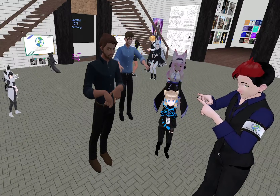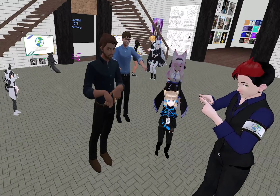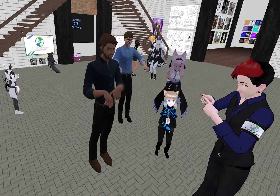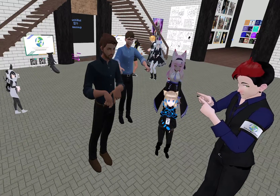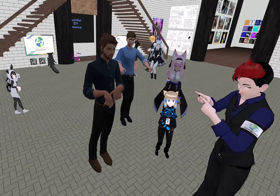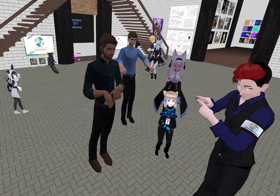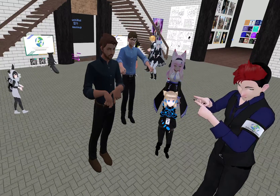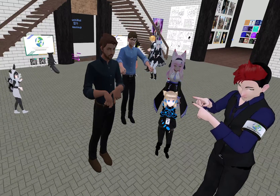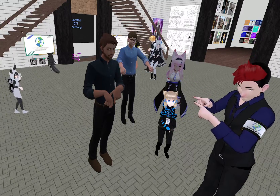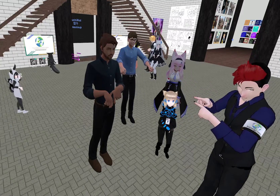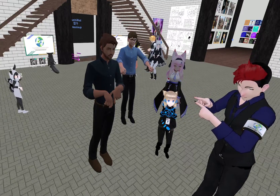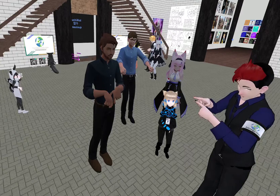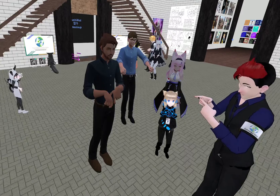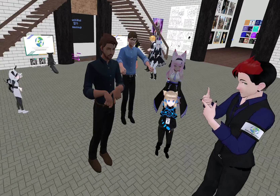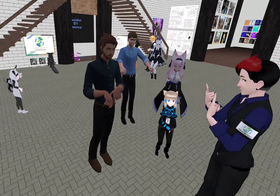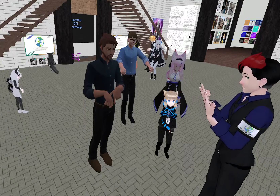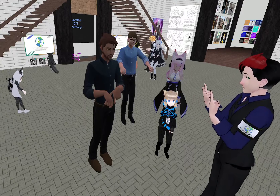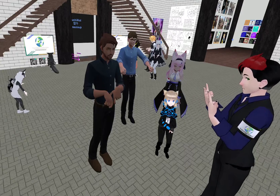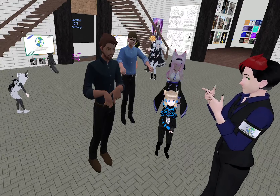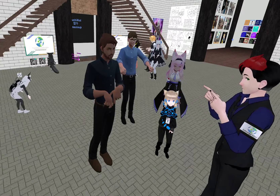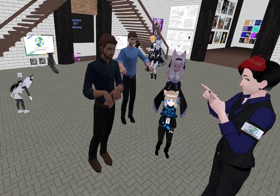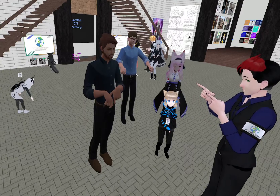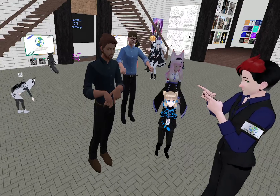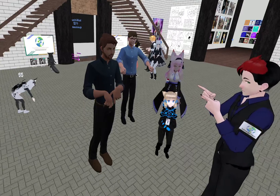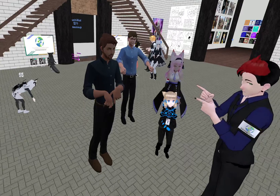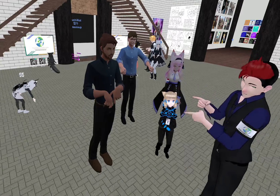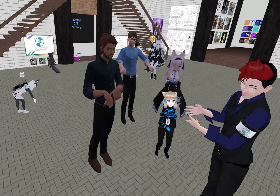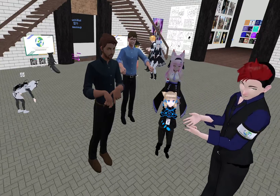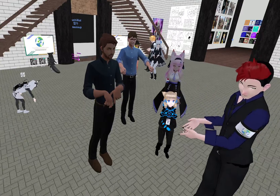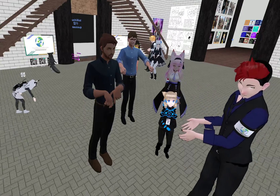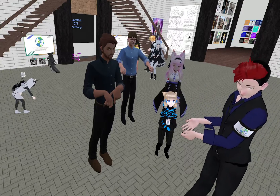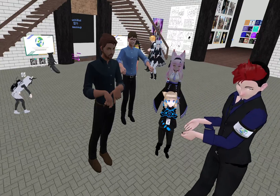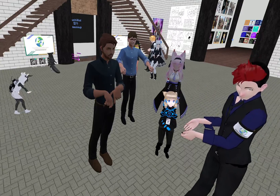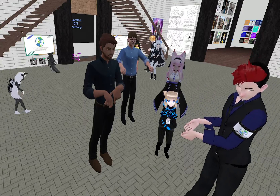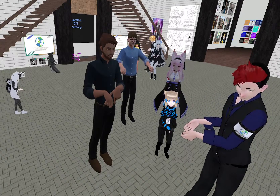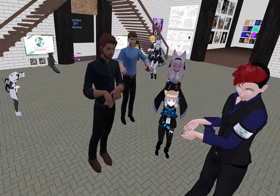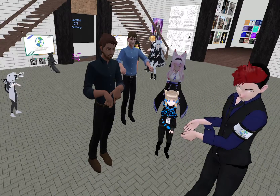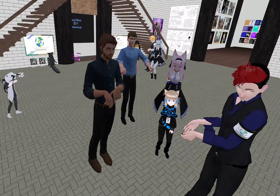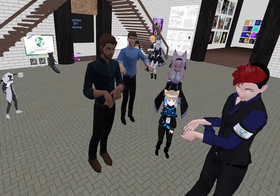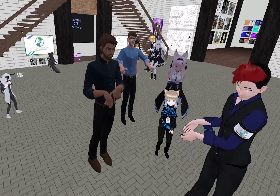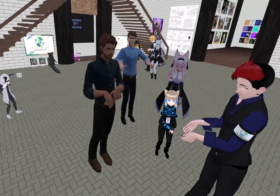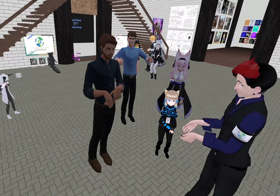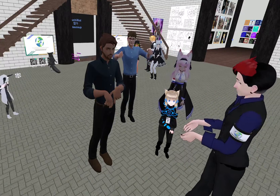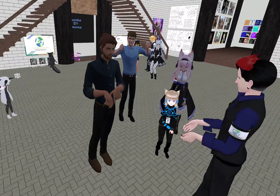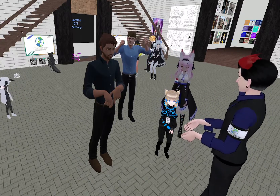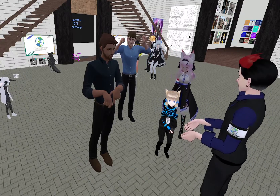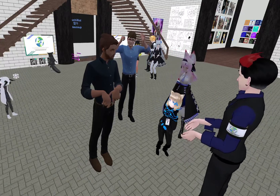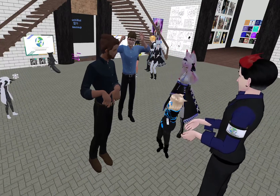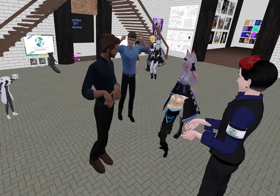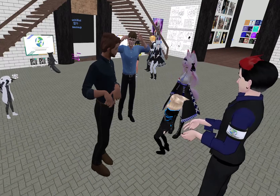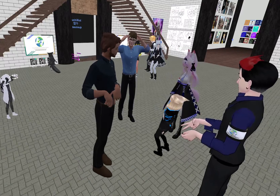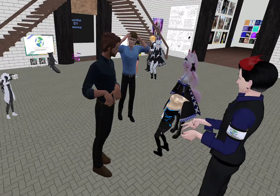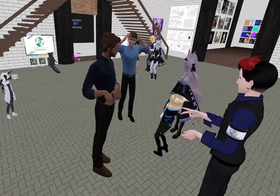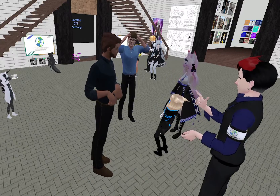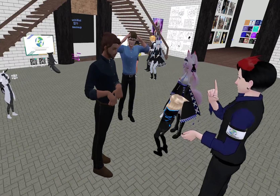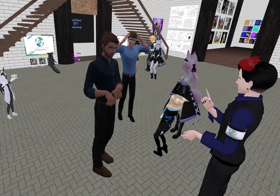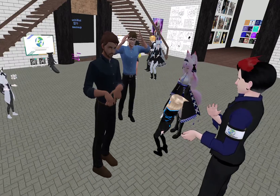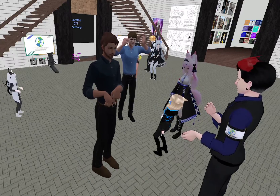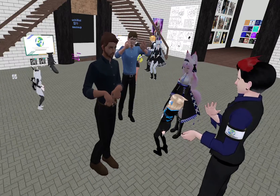projected captions onto the glasses where you could just watch the movie and there were captions at the bottom. What? I've never heard of that. That's cool. Yeah, they're It's weird.